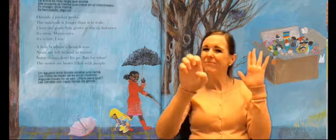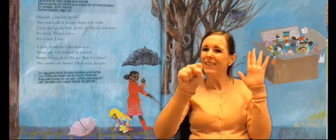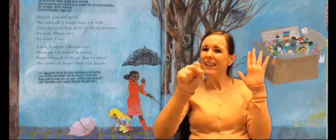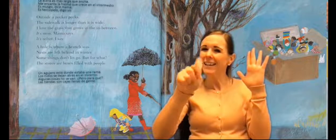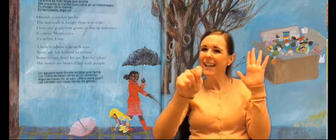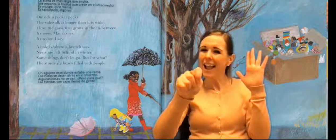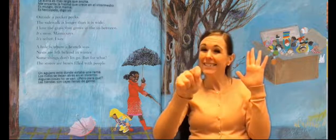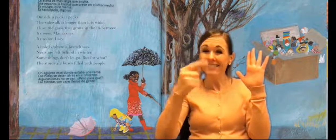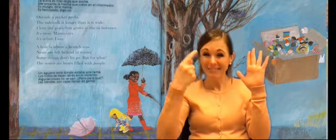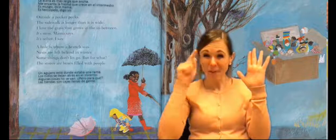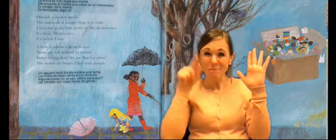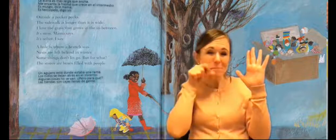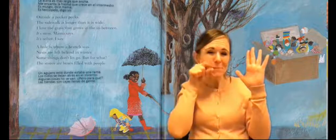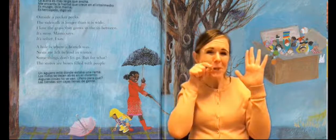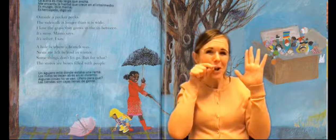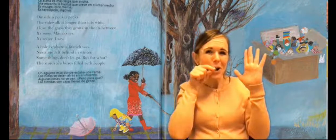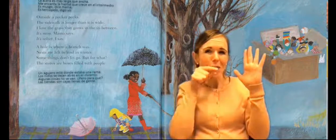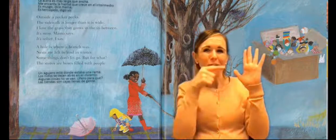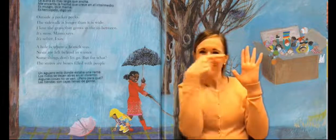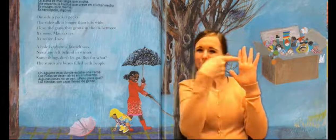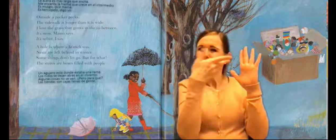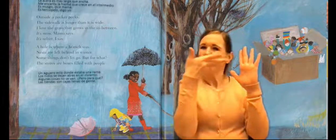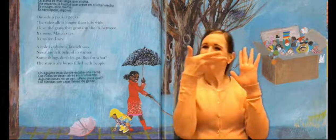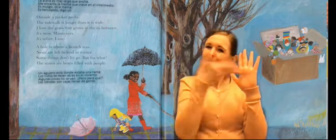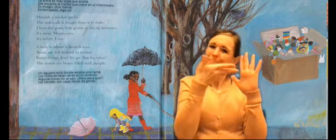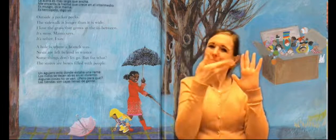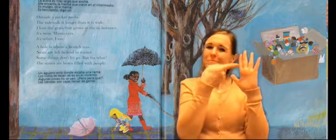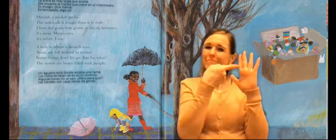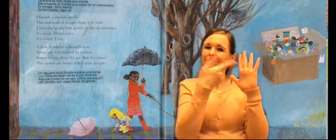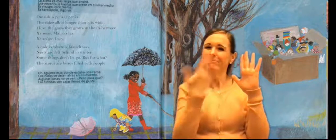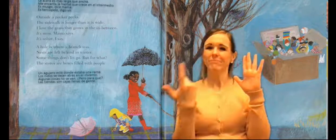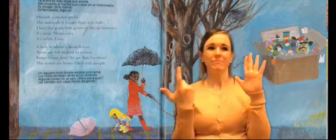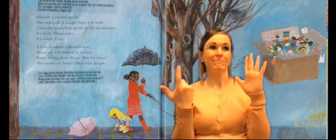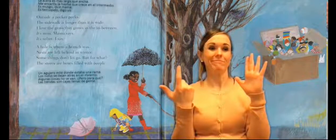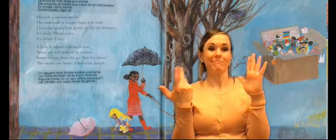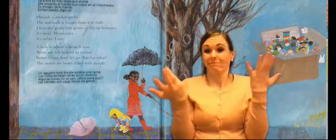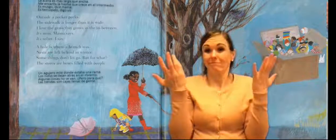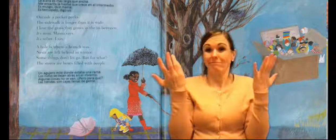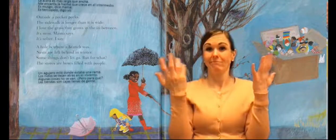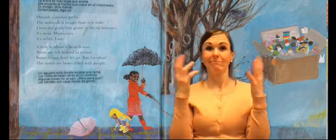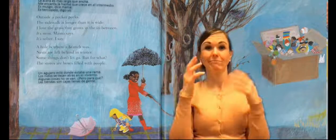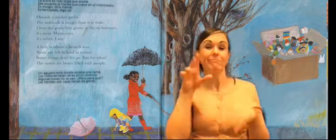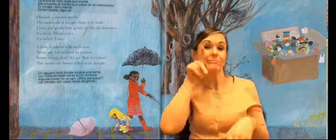nests, N-E-S-T-S, that birds left there.